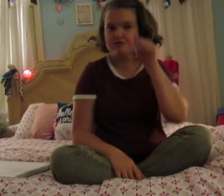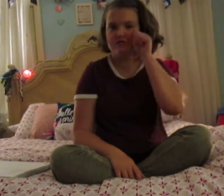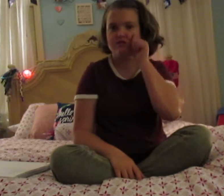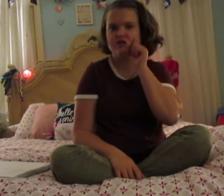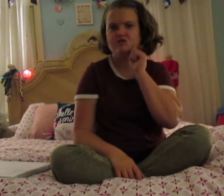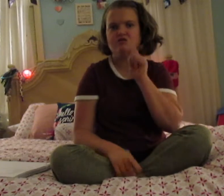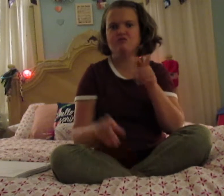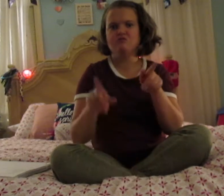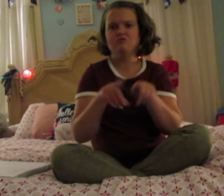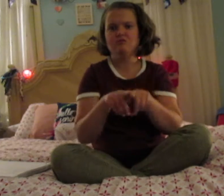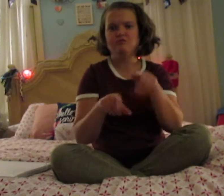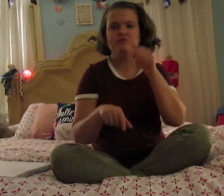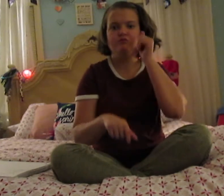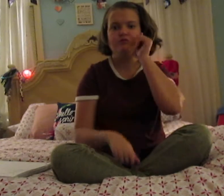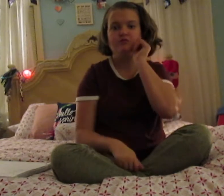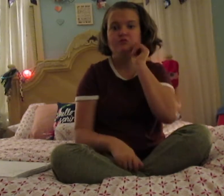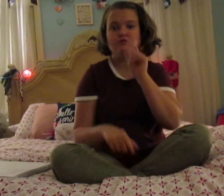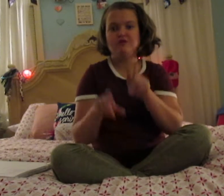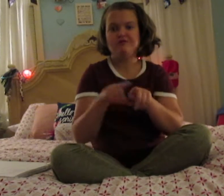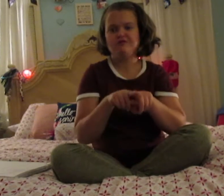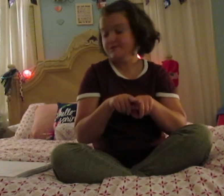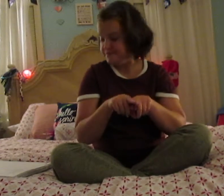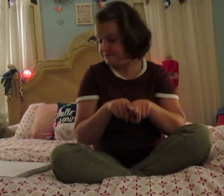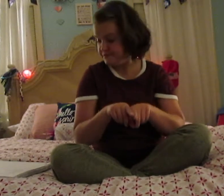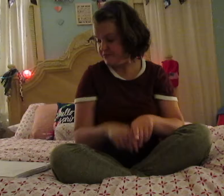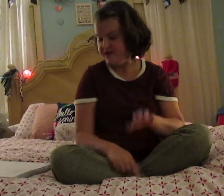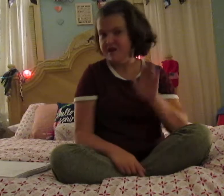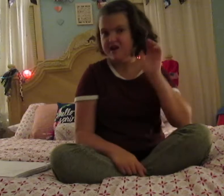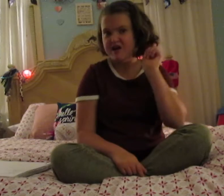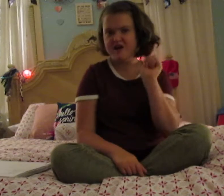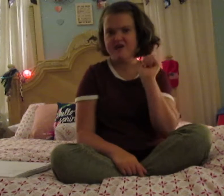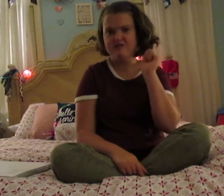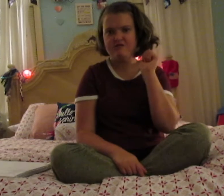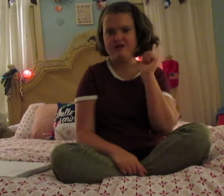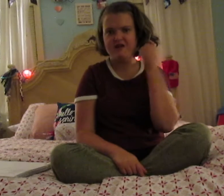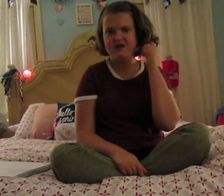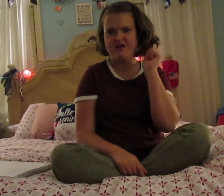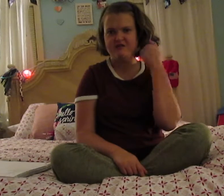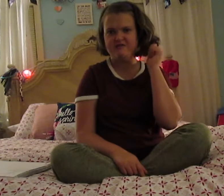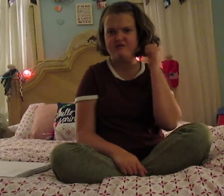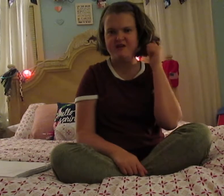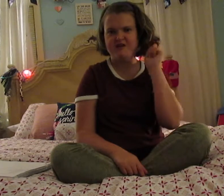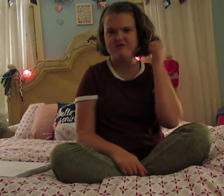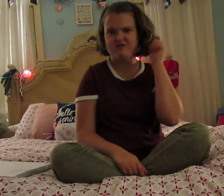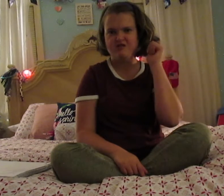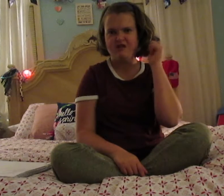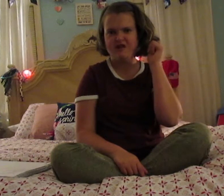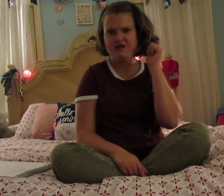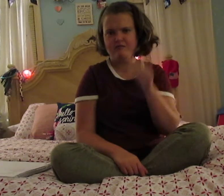Sister. Crystal. So, Dad. You're good. remember us.